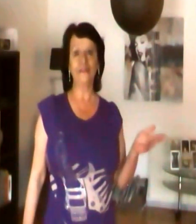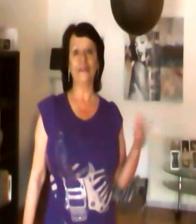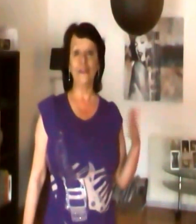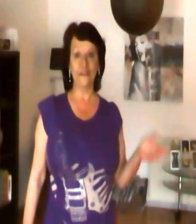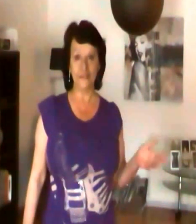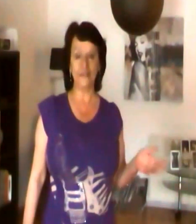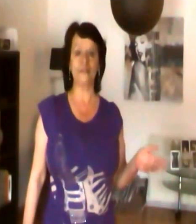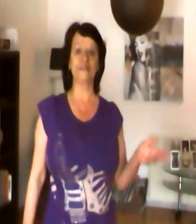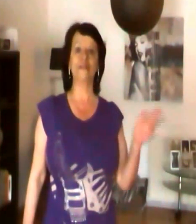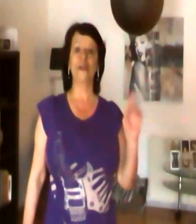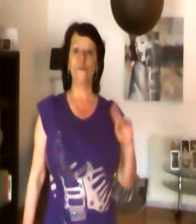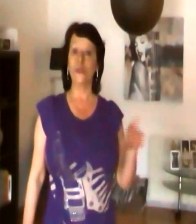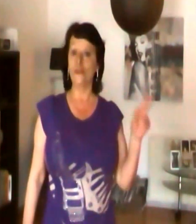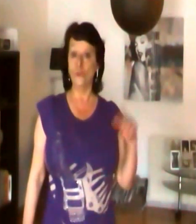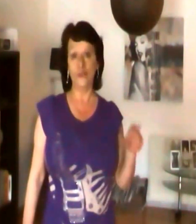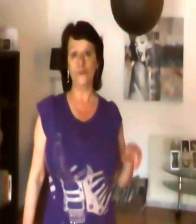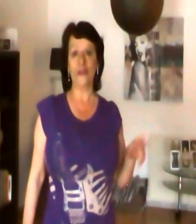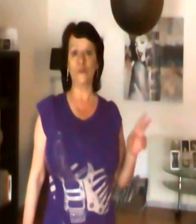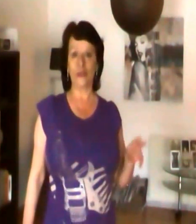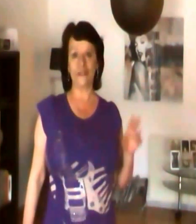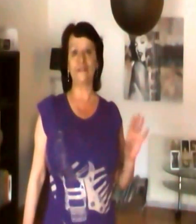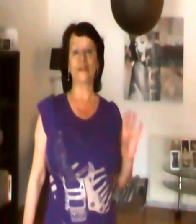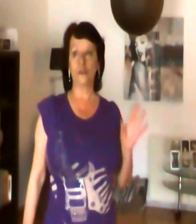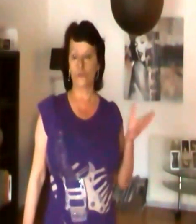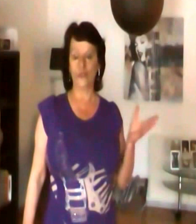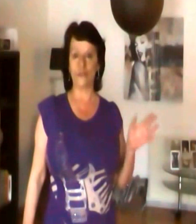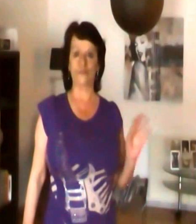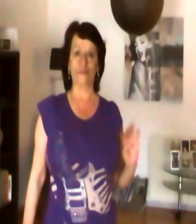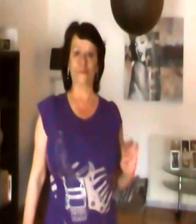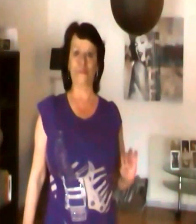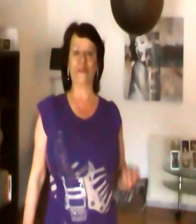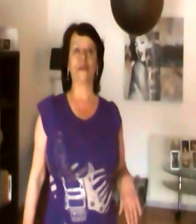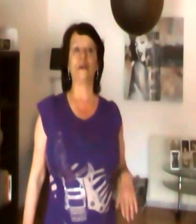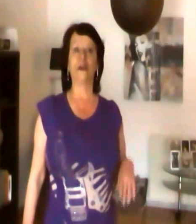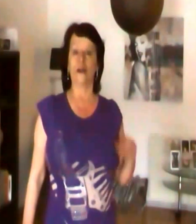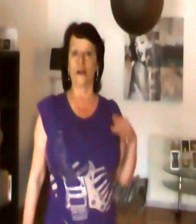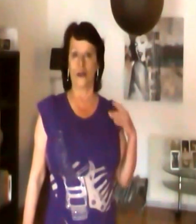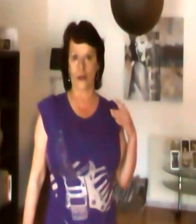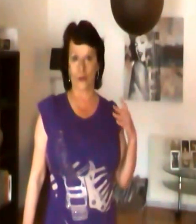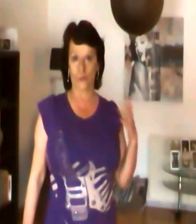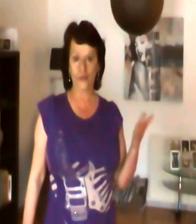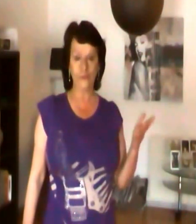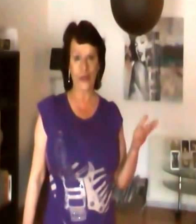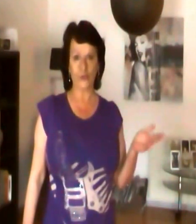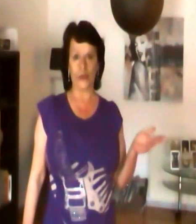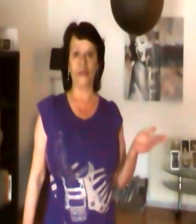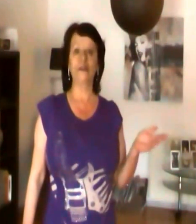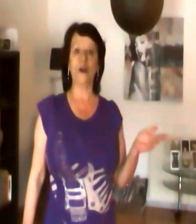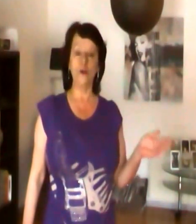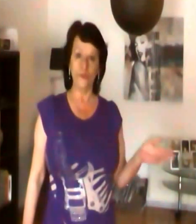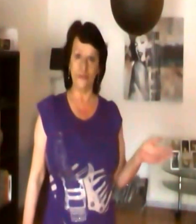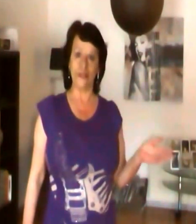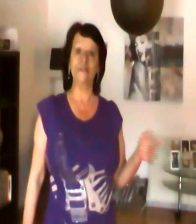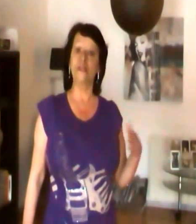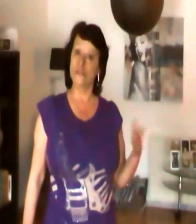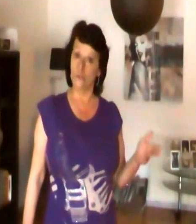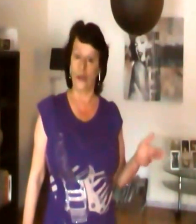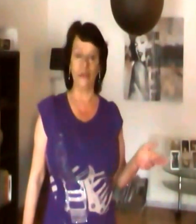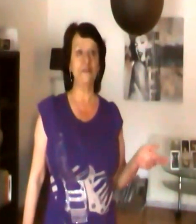Another inconsistency in William Lane Craig's philosophy. William Lane Craig often says in